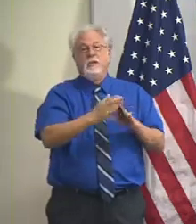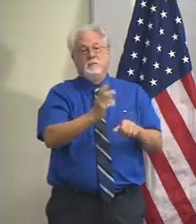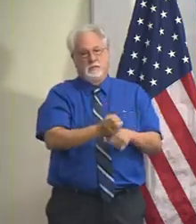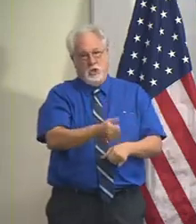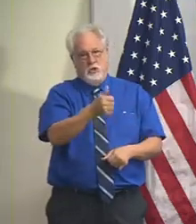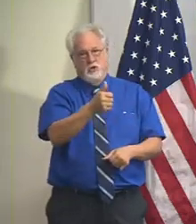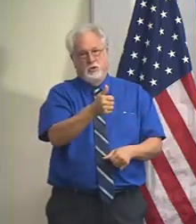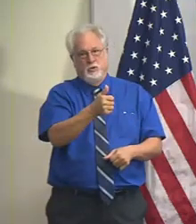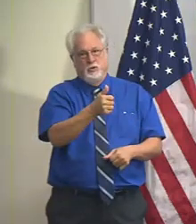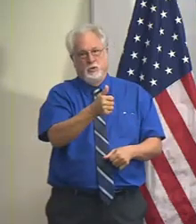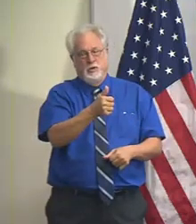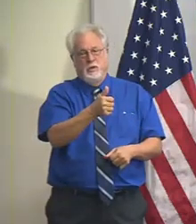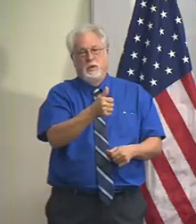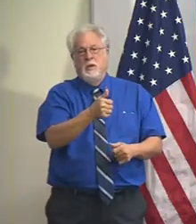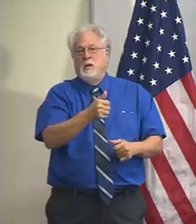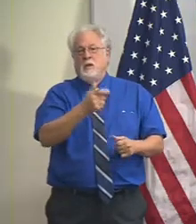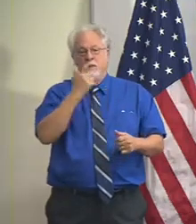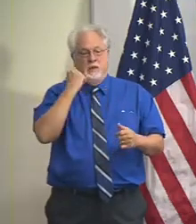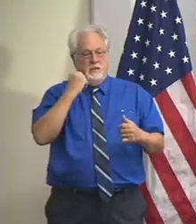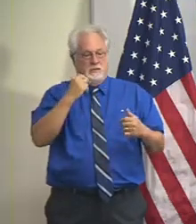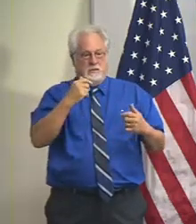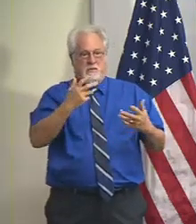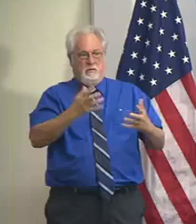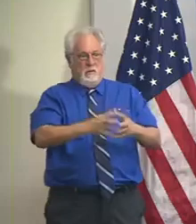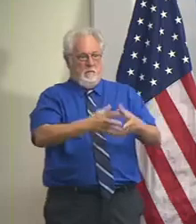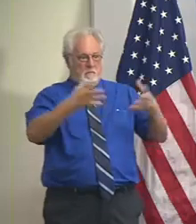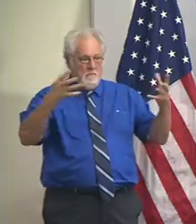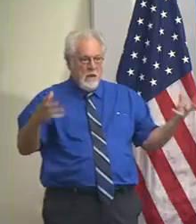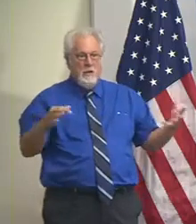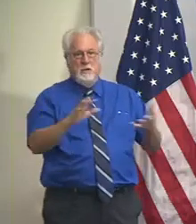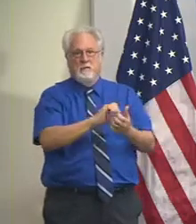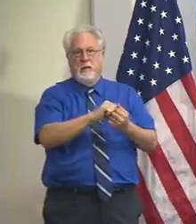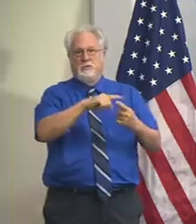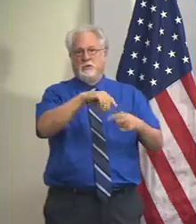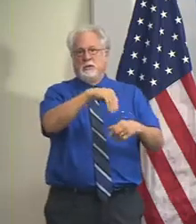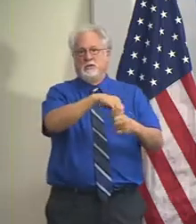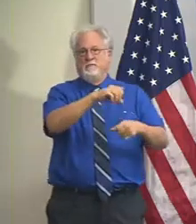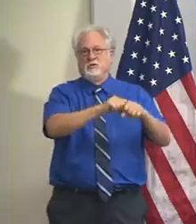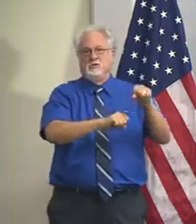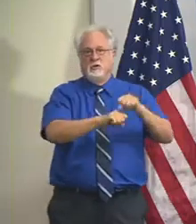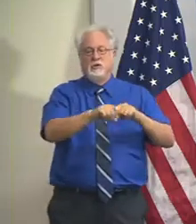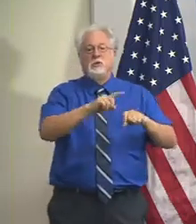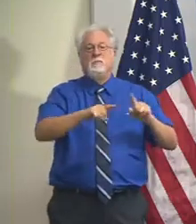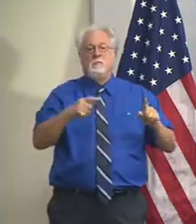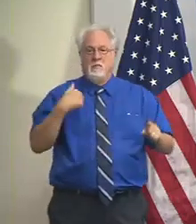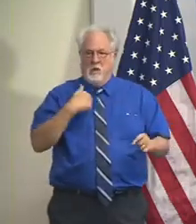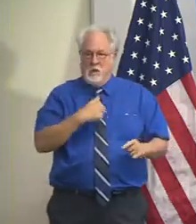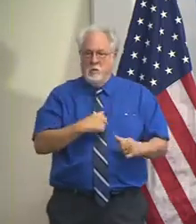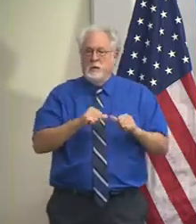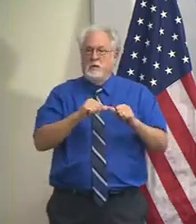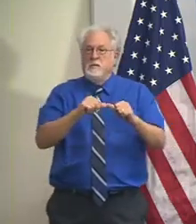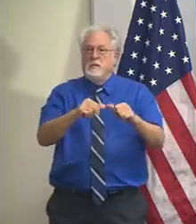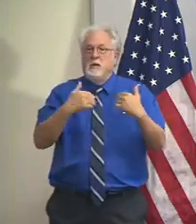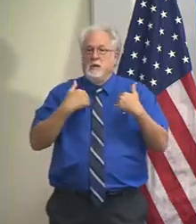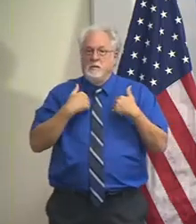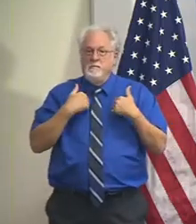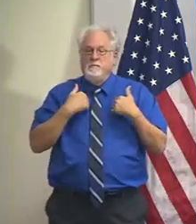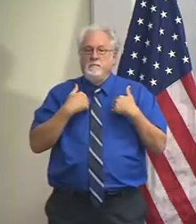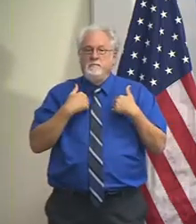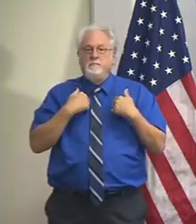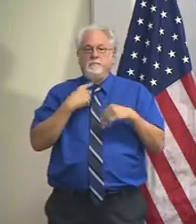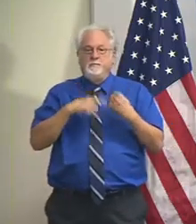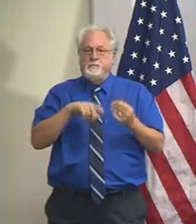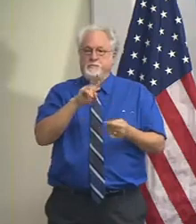harder, just the sheer amount of damage to the infrastructure. But we continue to have